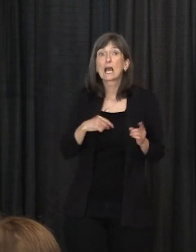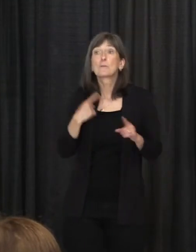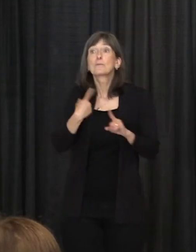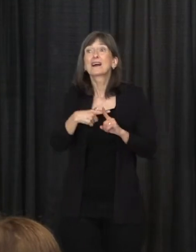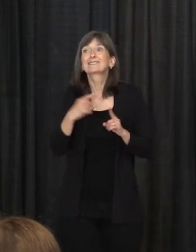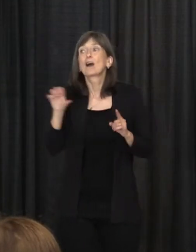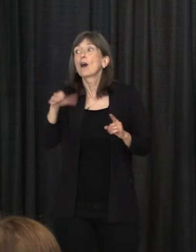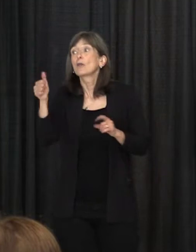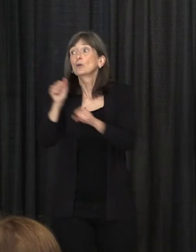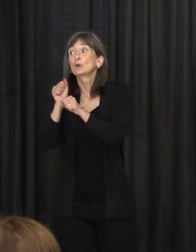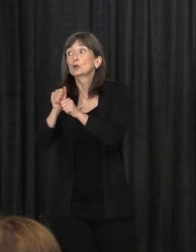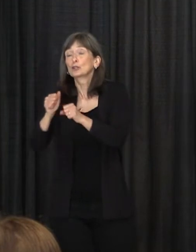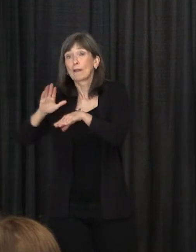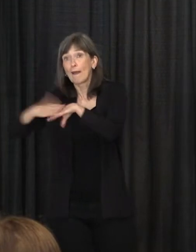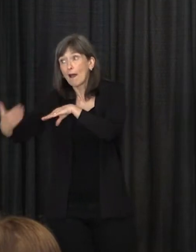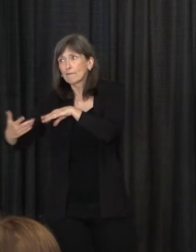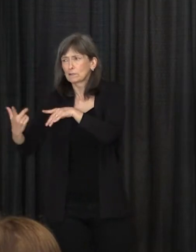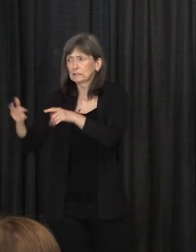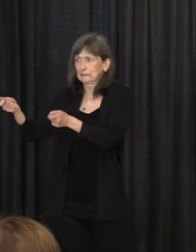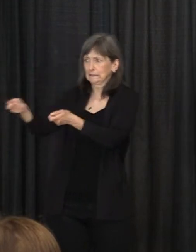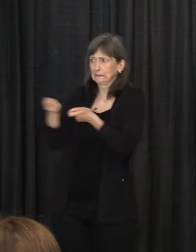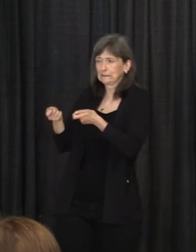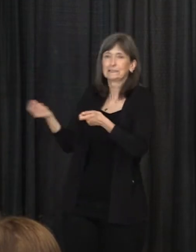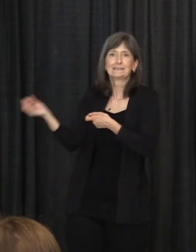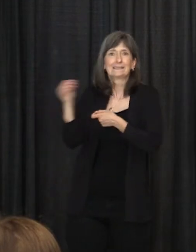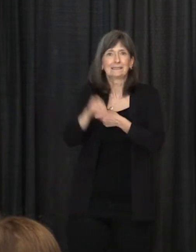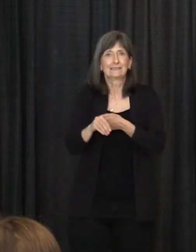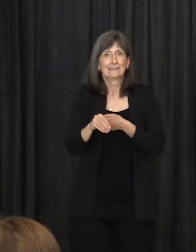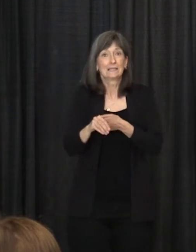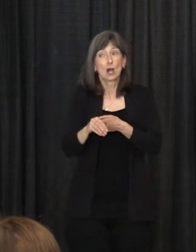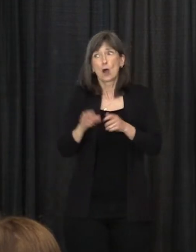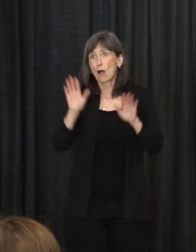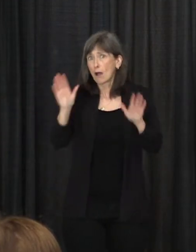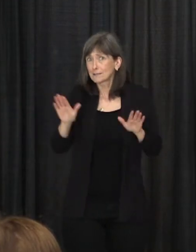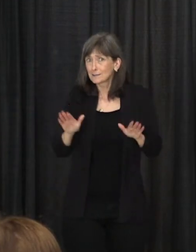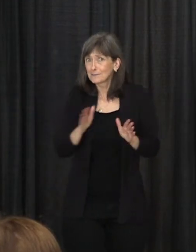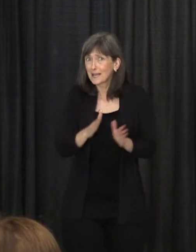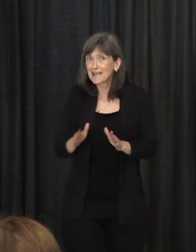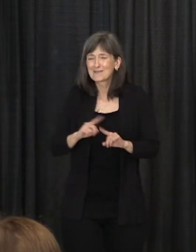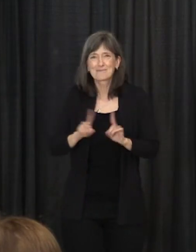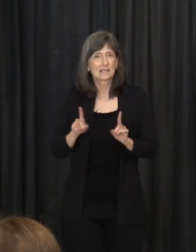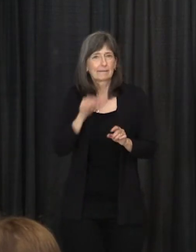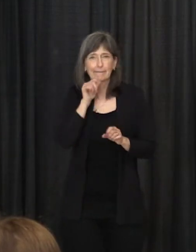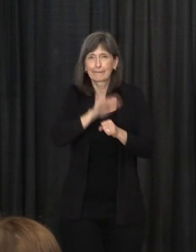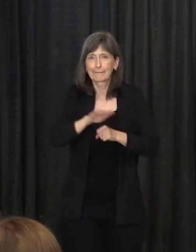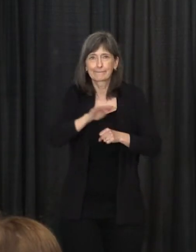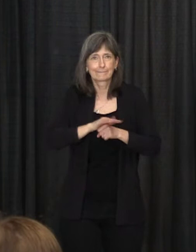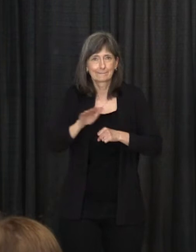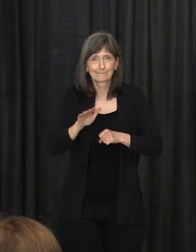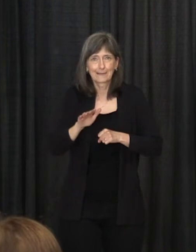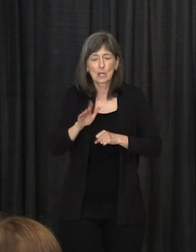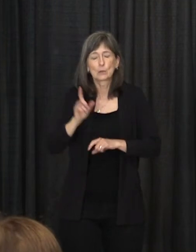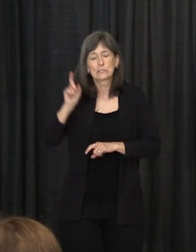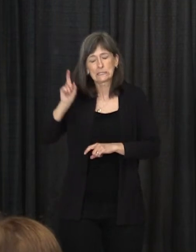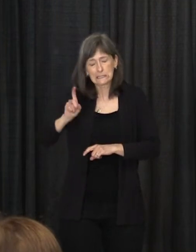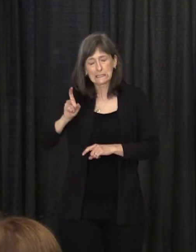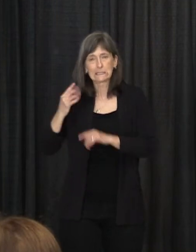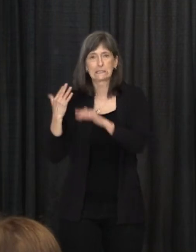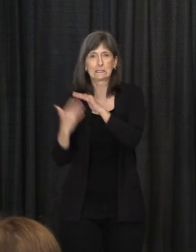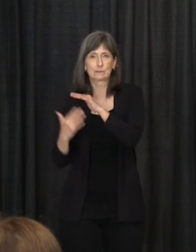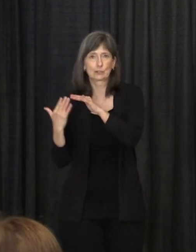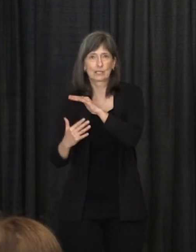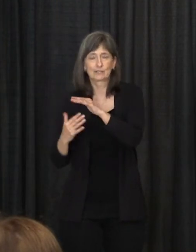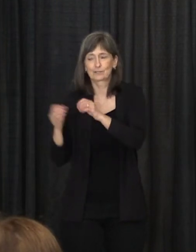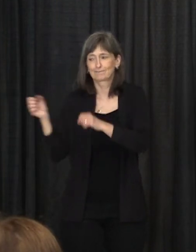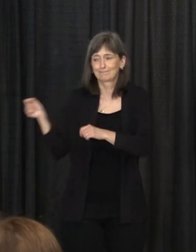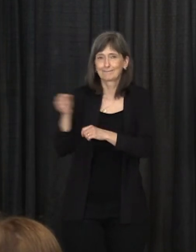workers into our sector. That's all great, but it's still not enough. Immigration really is that critical pathway that we need to really